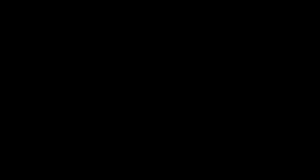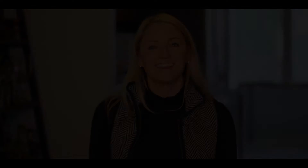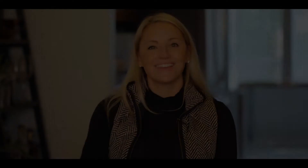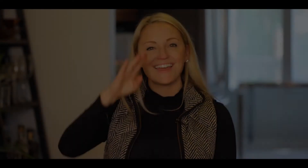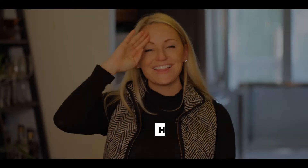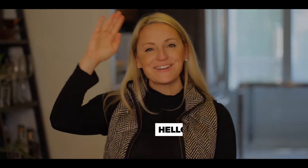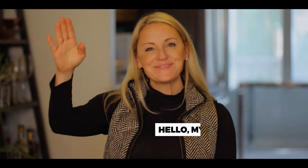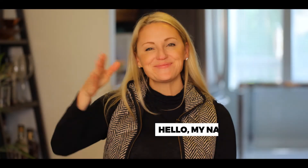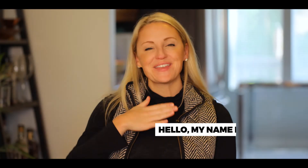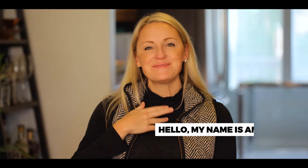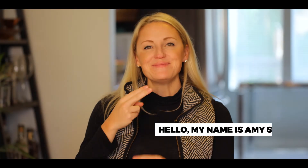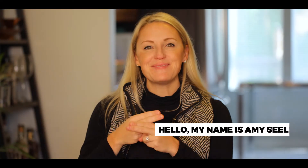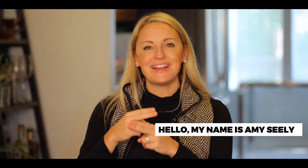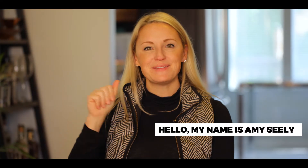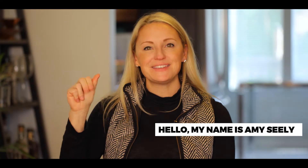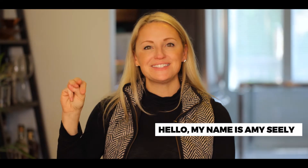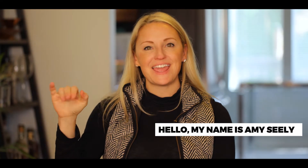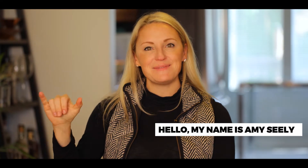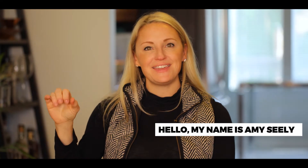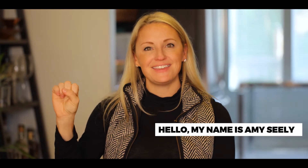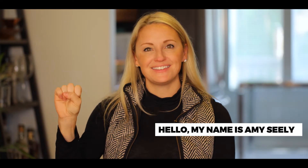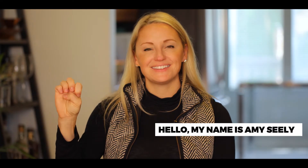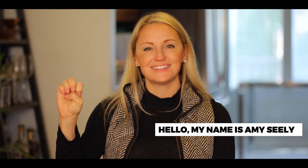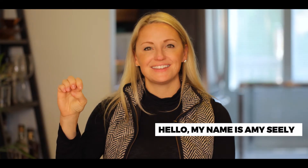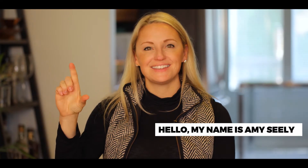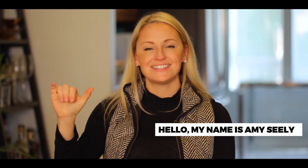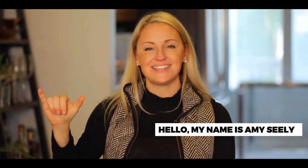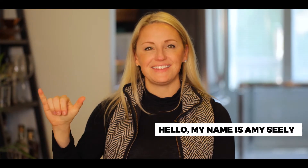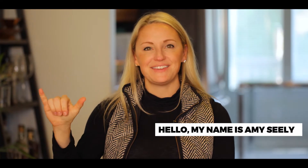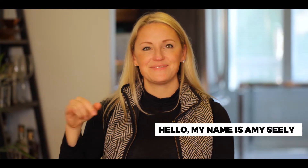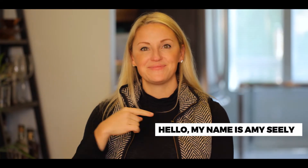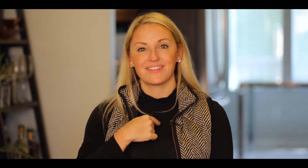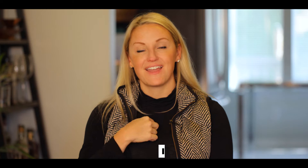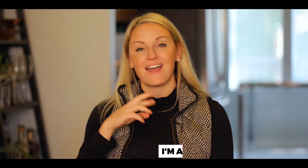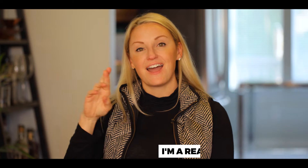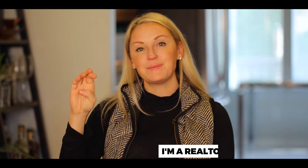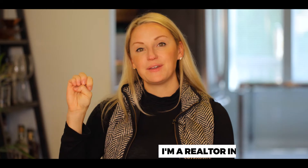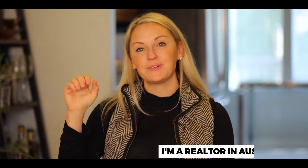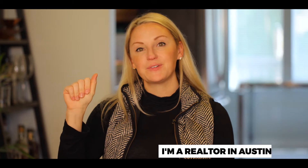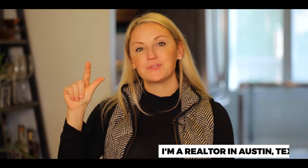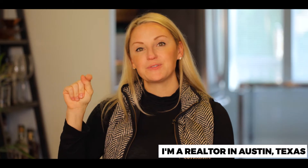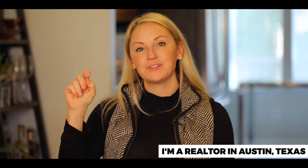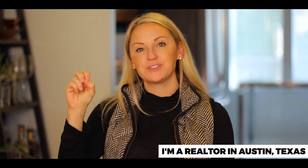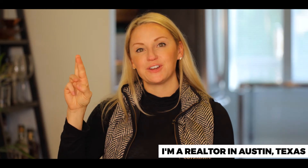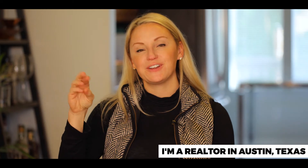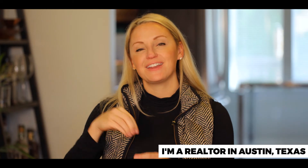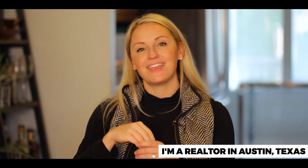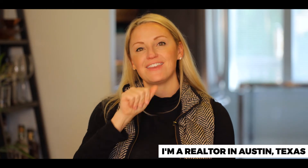Hello, my name is Amy Seeley. I'm a realtor in